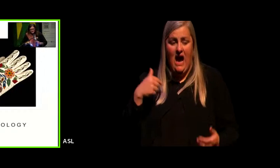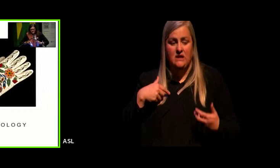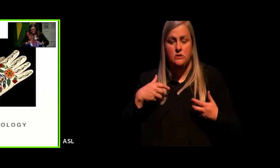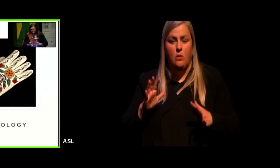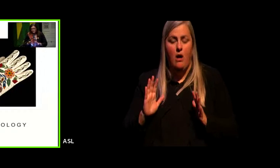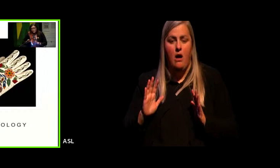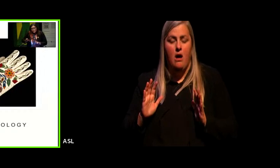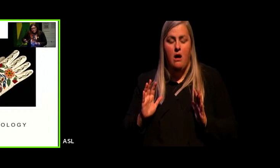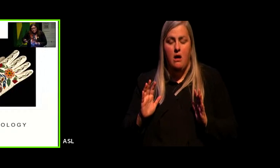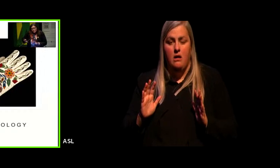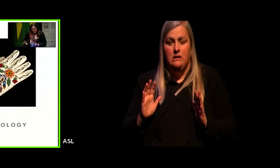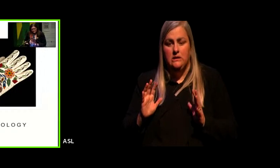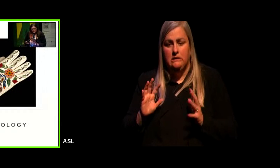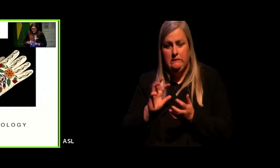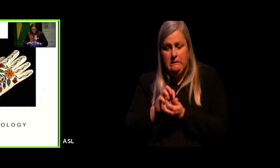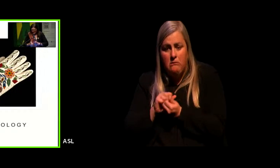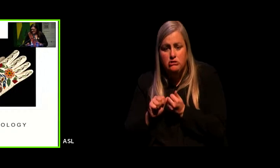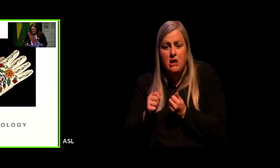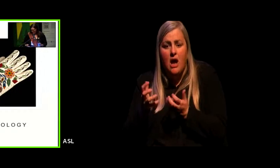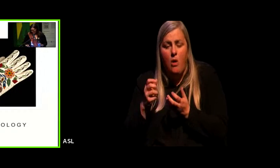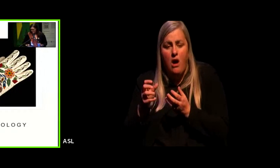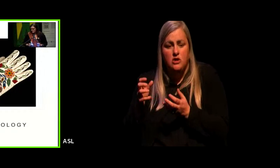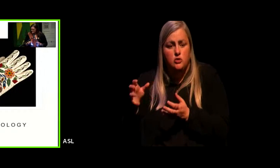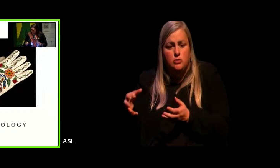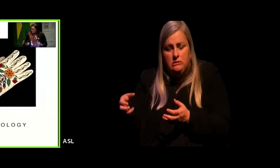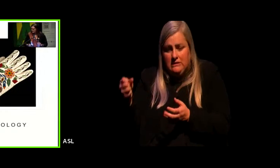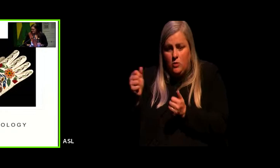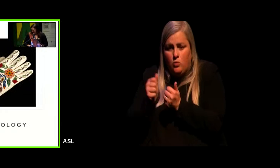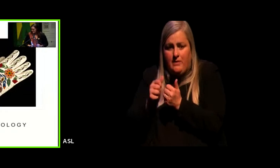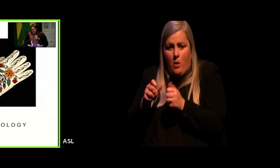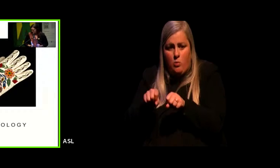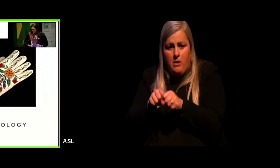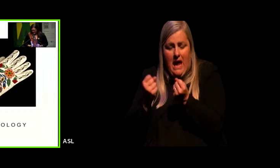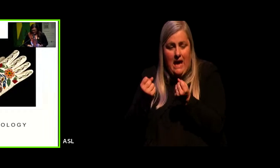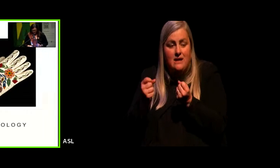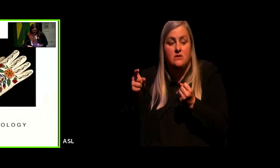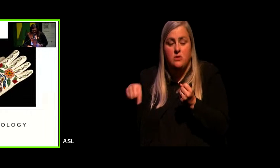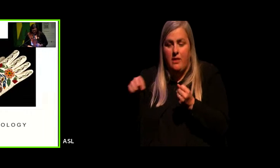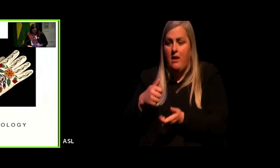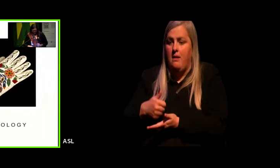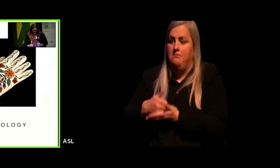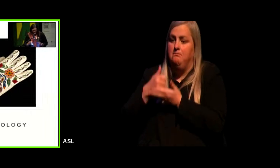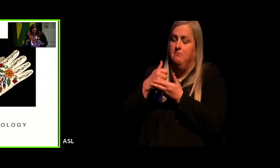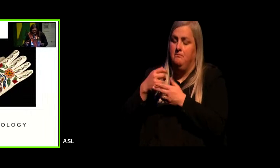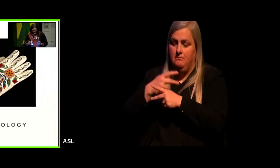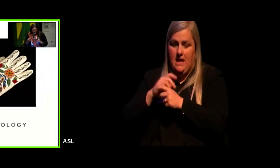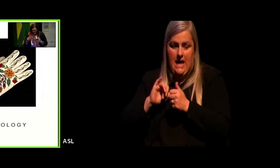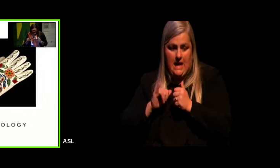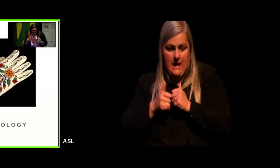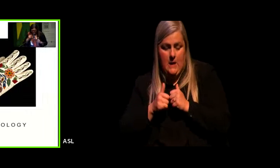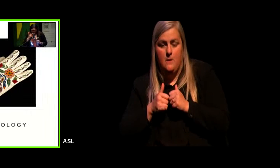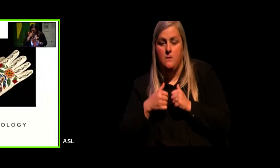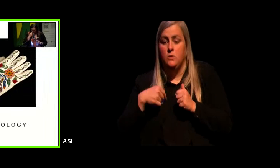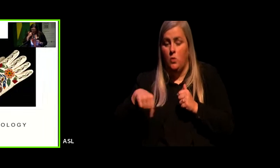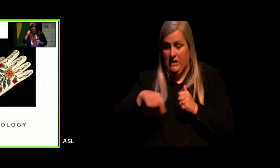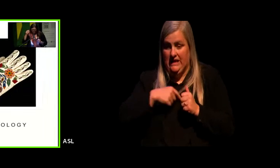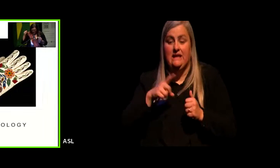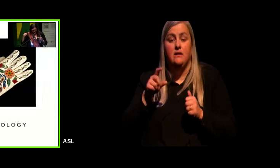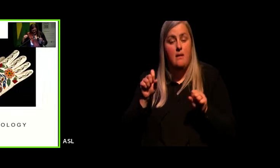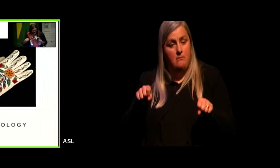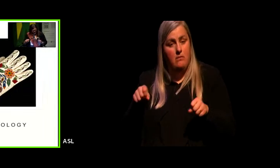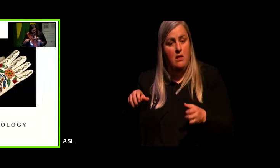wanted to be able to remove it without breaking it apart. And so they were good at helping us figure out how to do that. So we were able to take it out. And